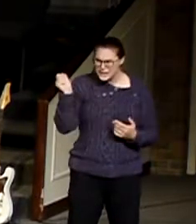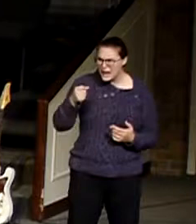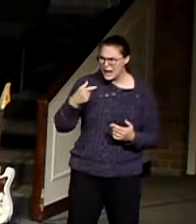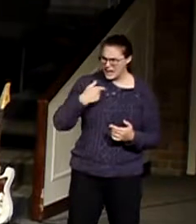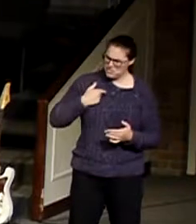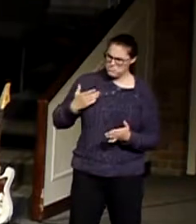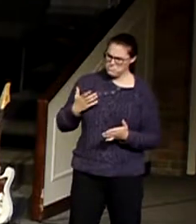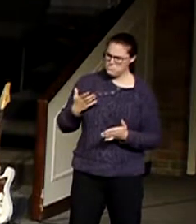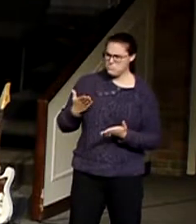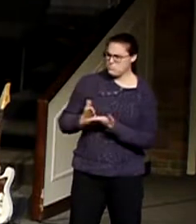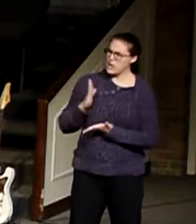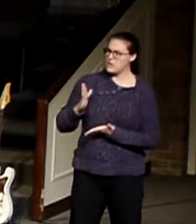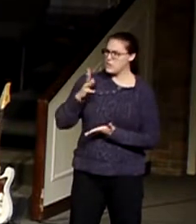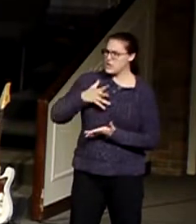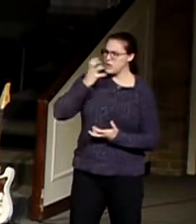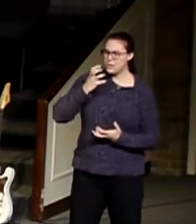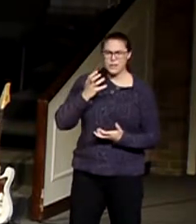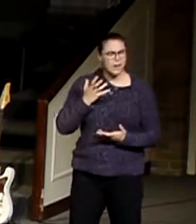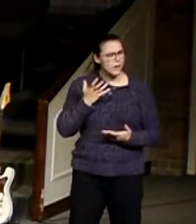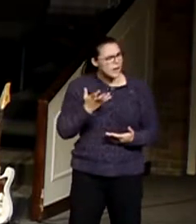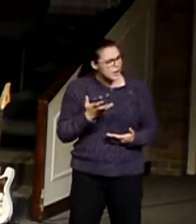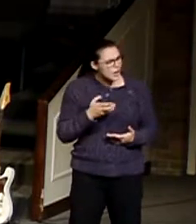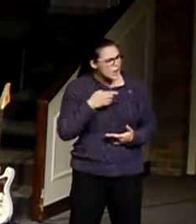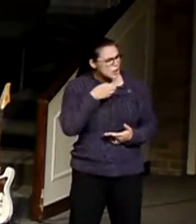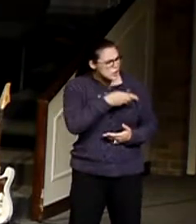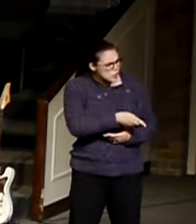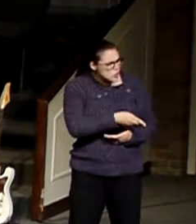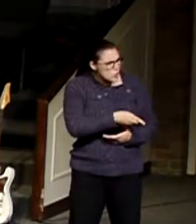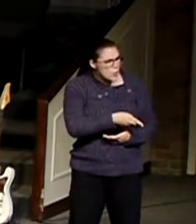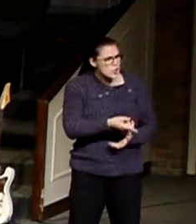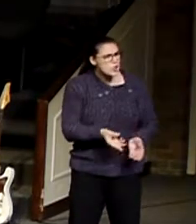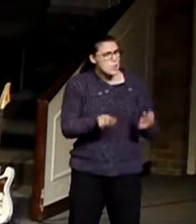do. And God said, "How dare you?